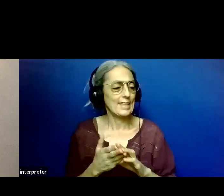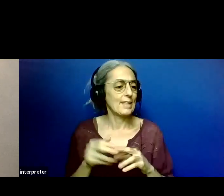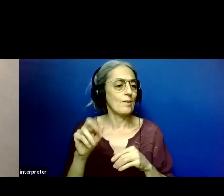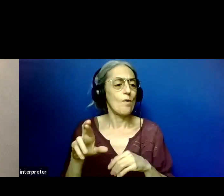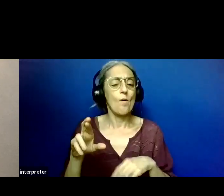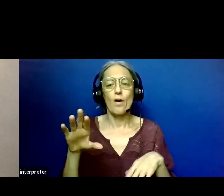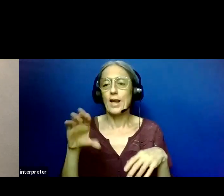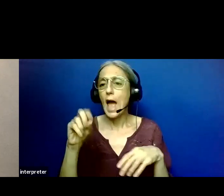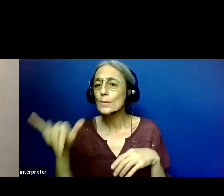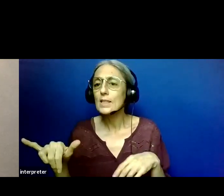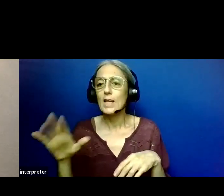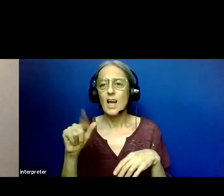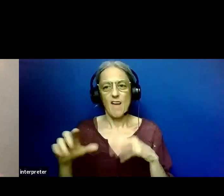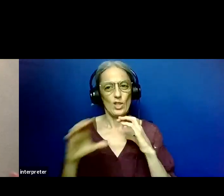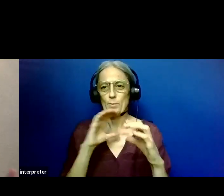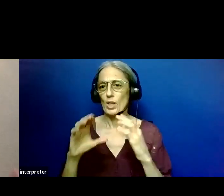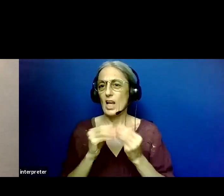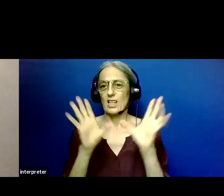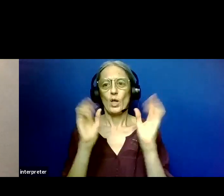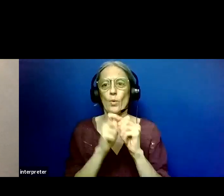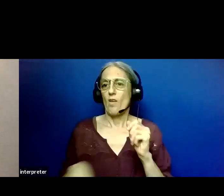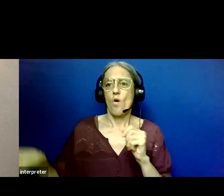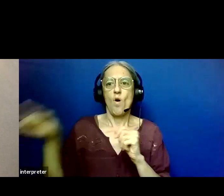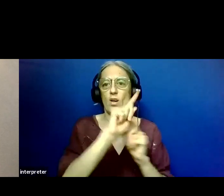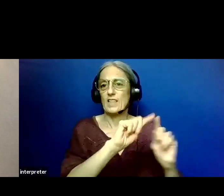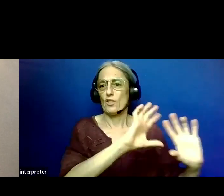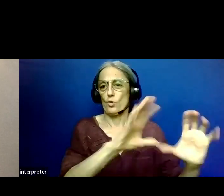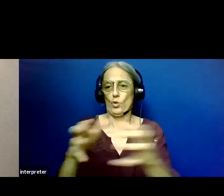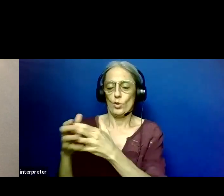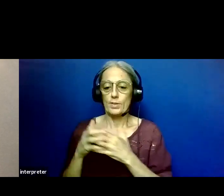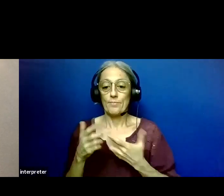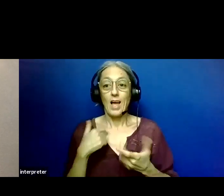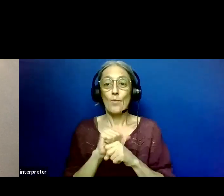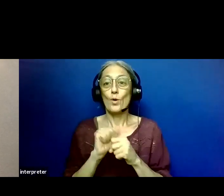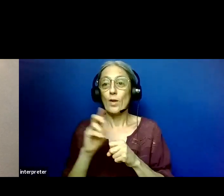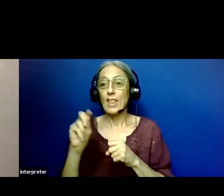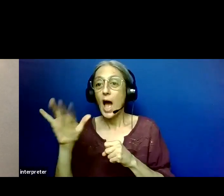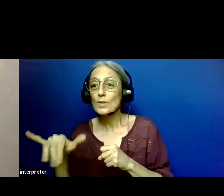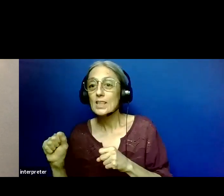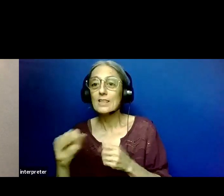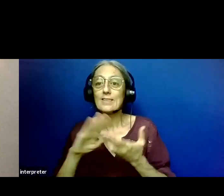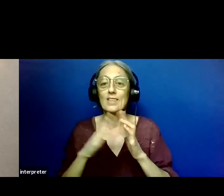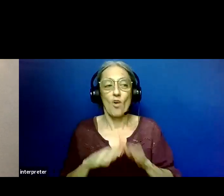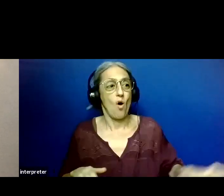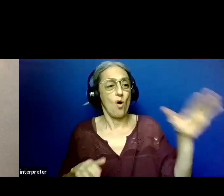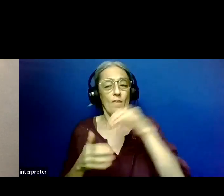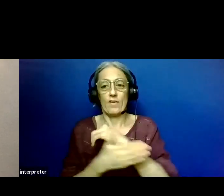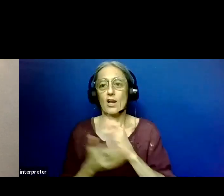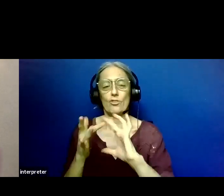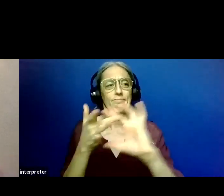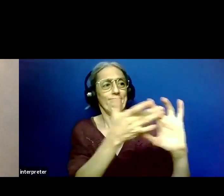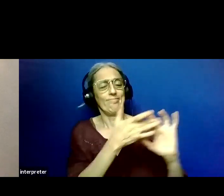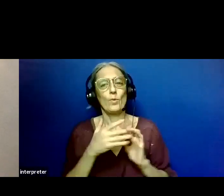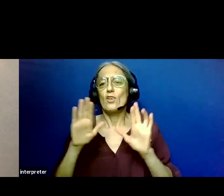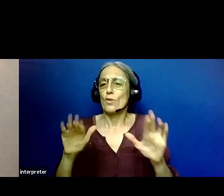county. I work with other counties and cities across the country. We have a great ADA network of people. We